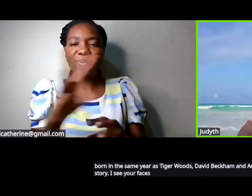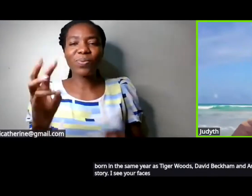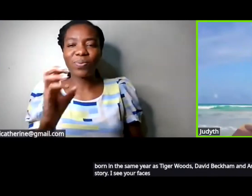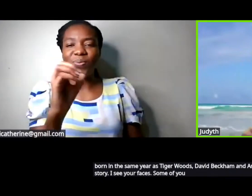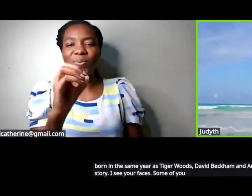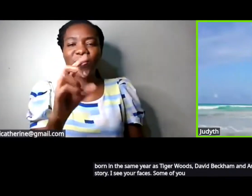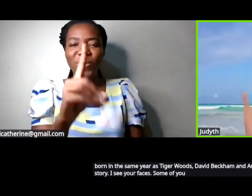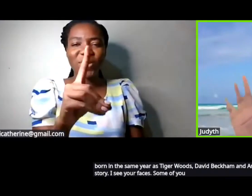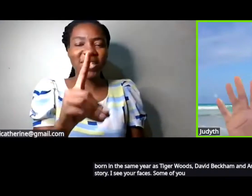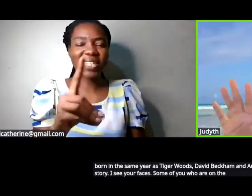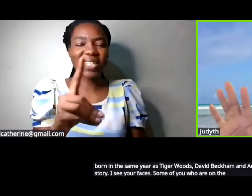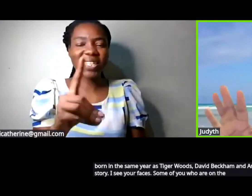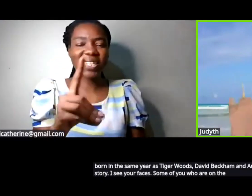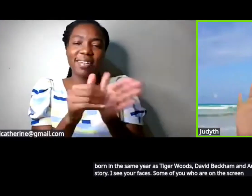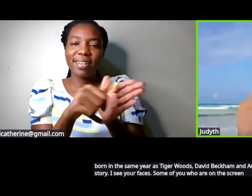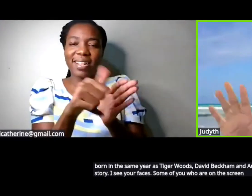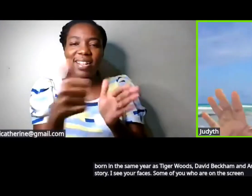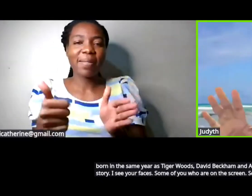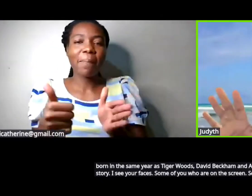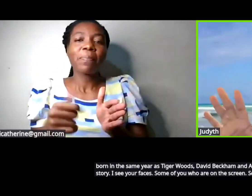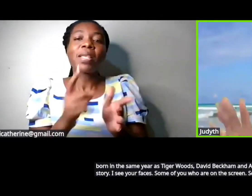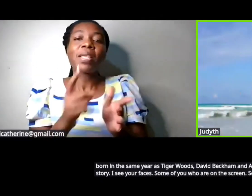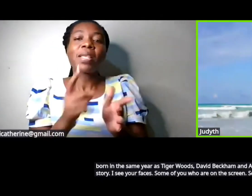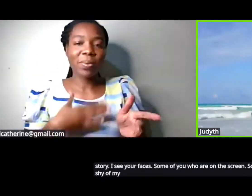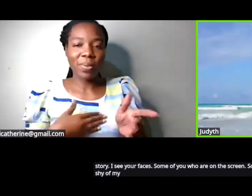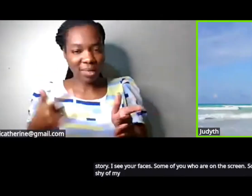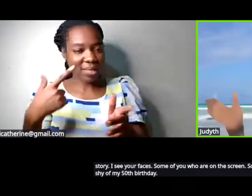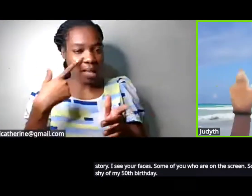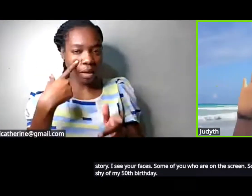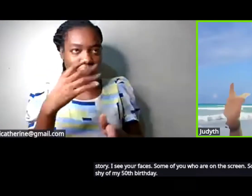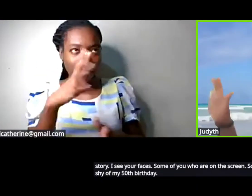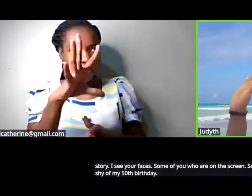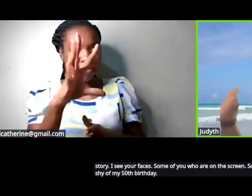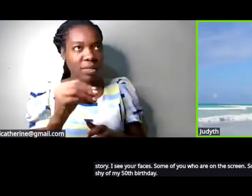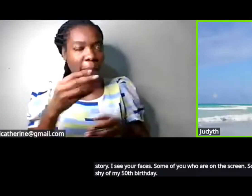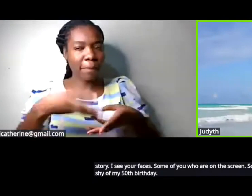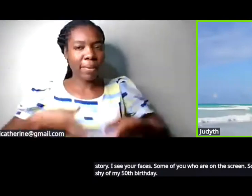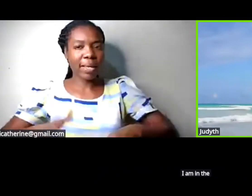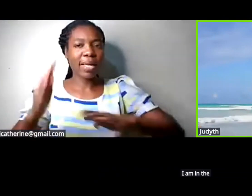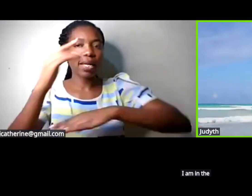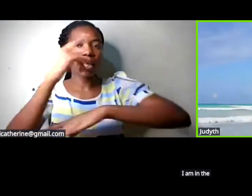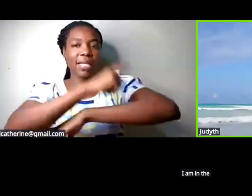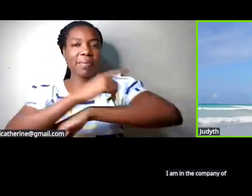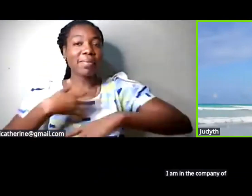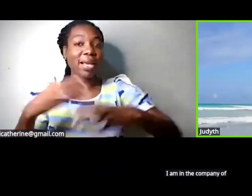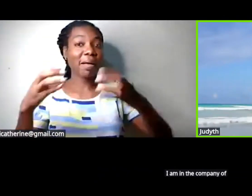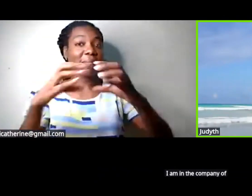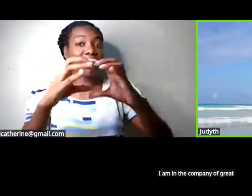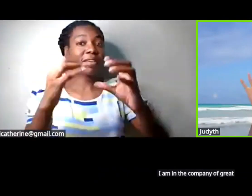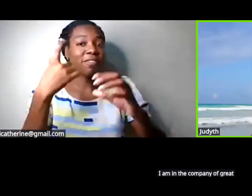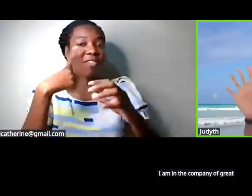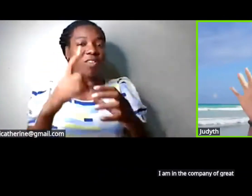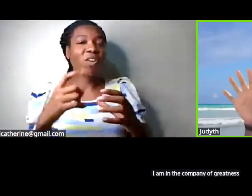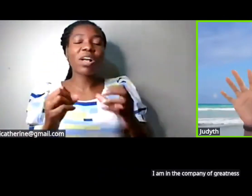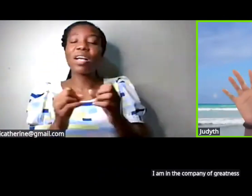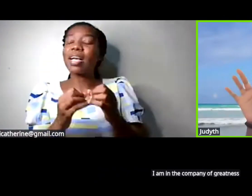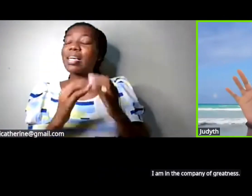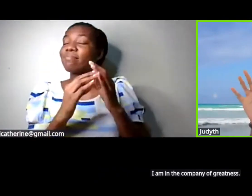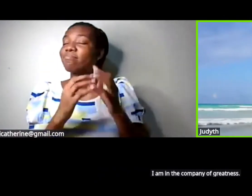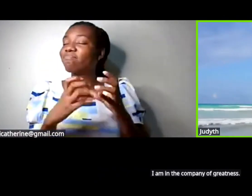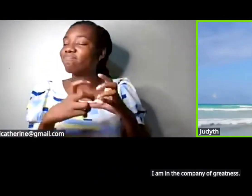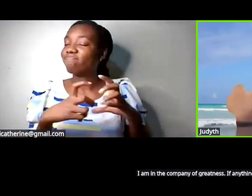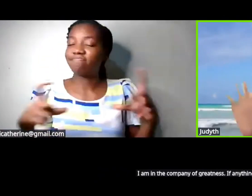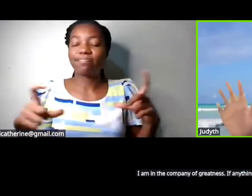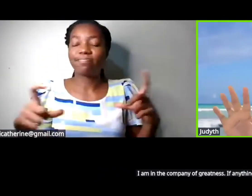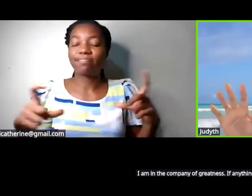screen. So I'm a few weeks shy of my 50th birthday. I am in the company of greatness. If anything,